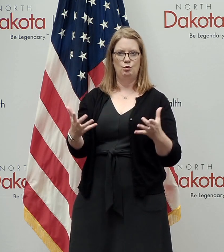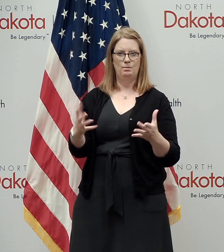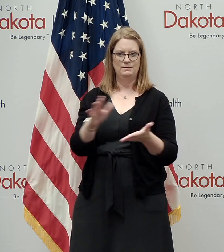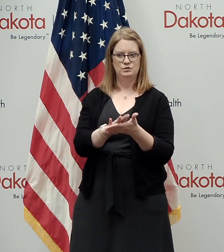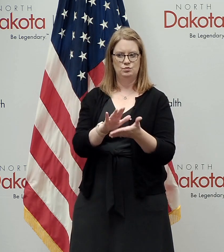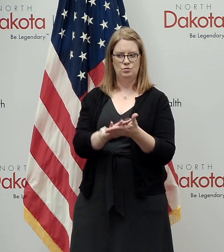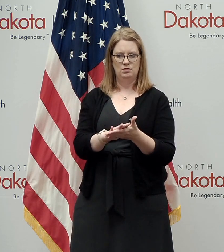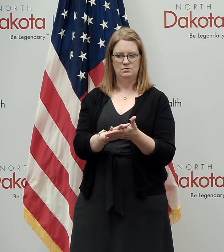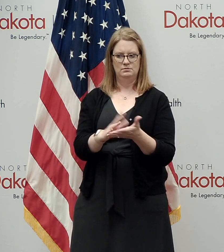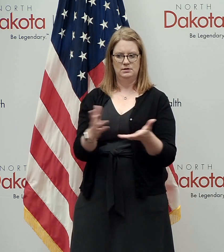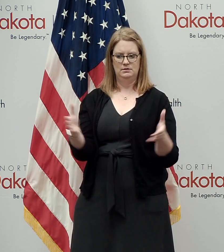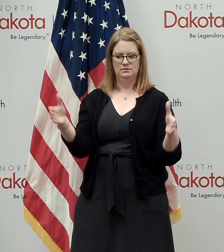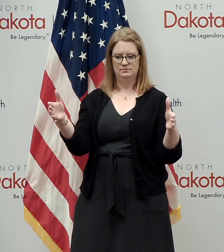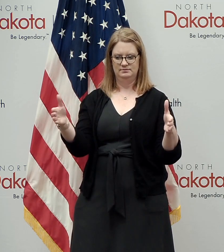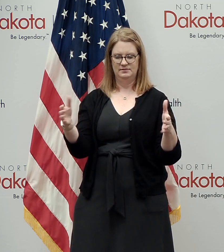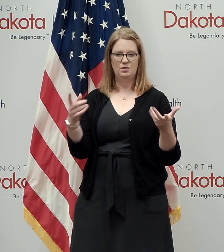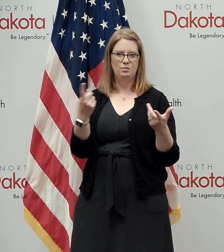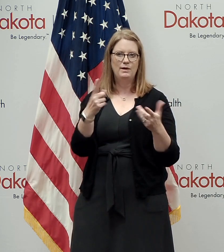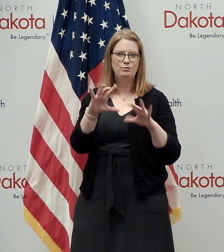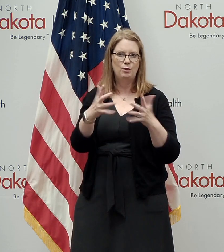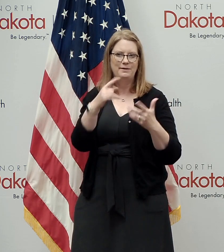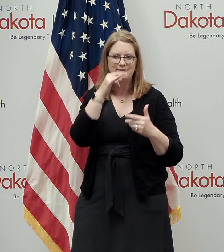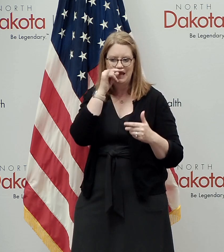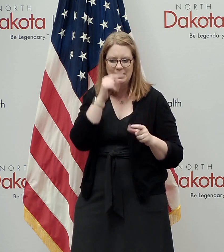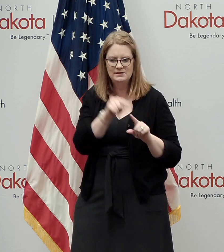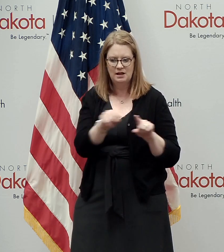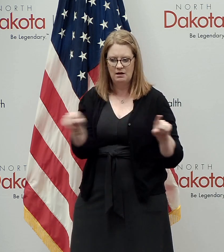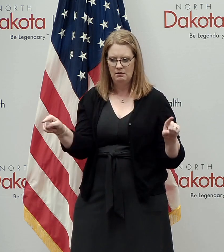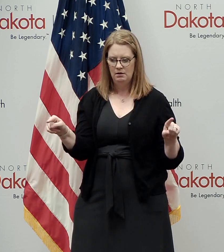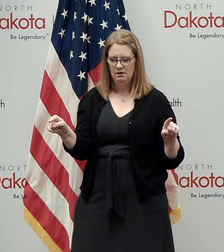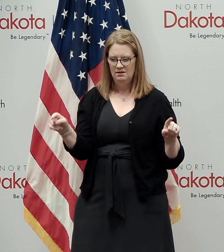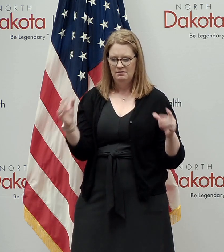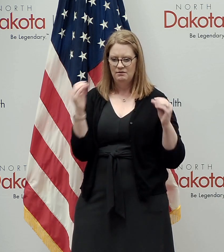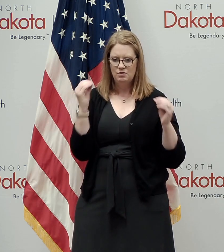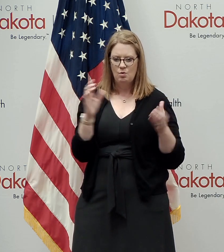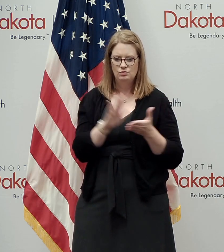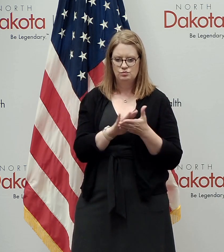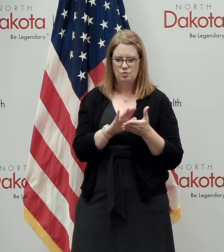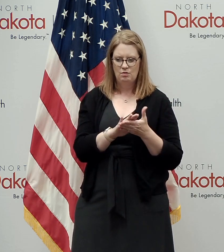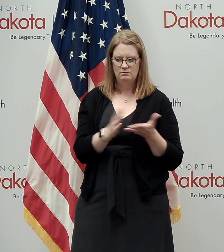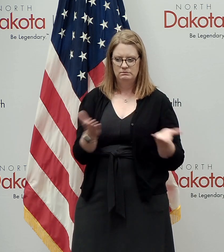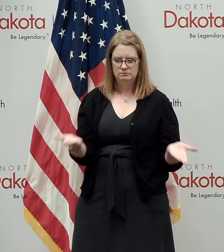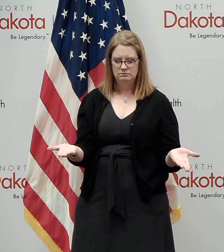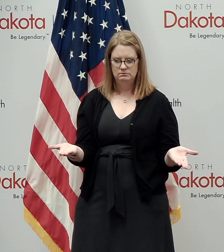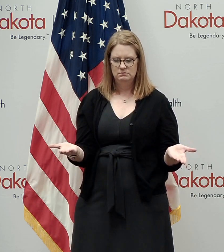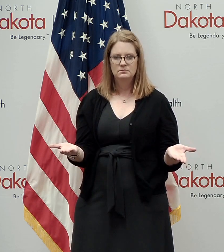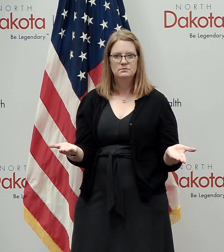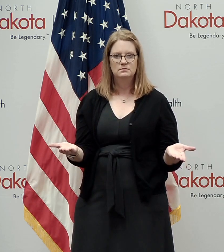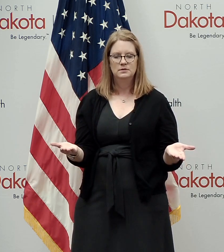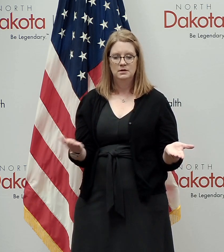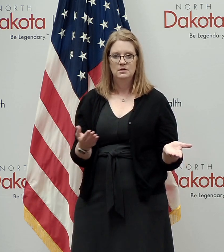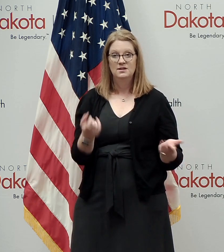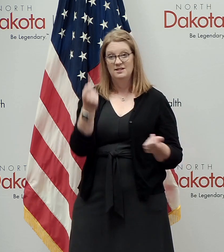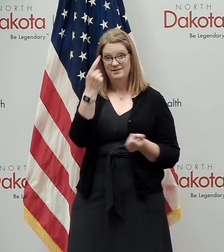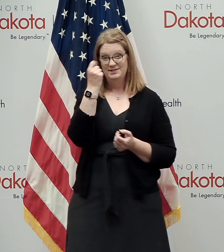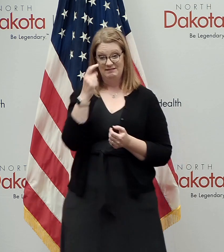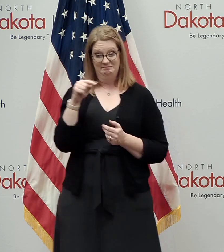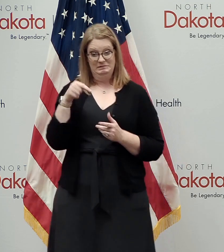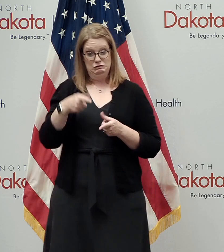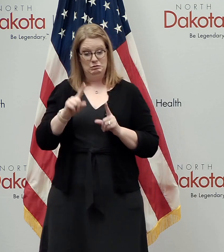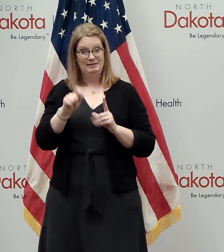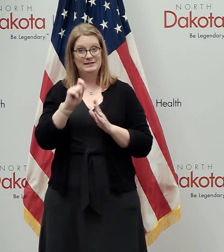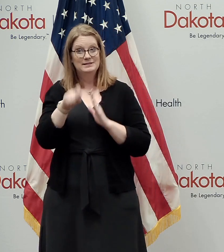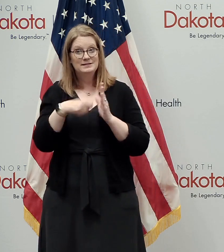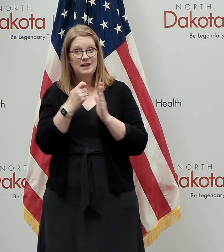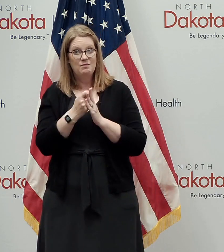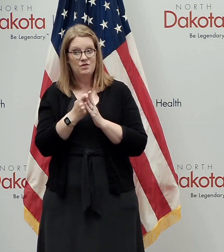on their education. And that education's got to be provided as best it can be during this time frame. And sometimes